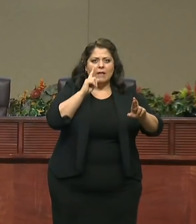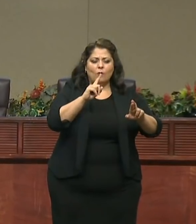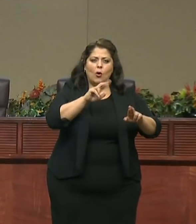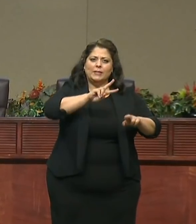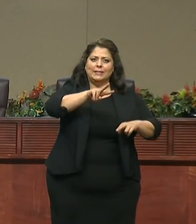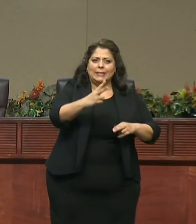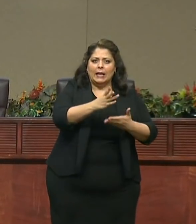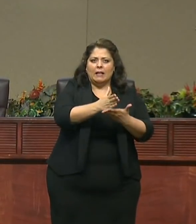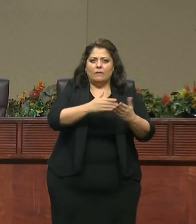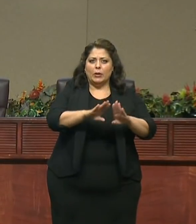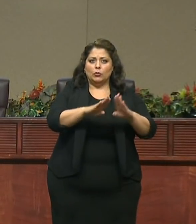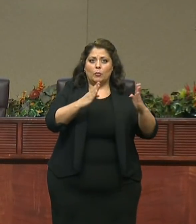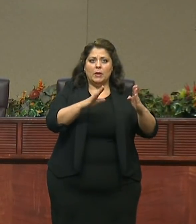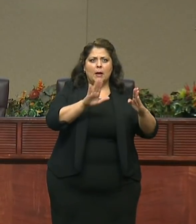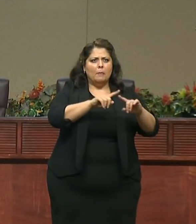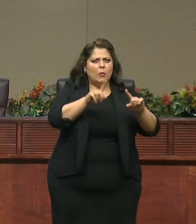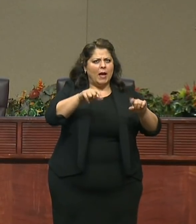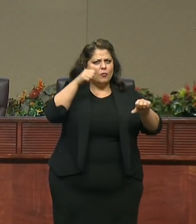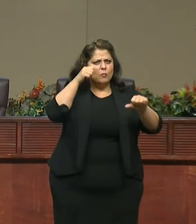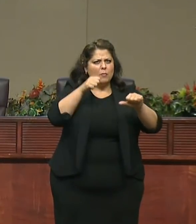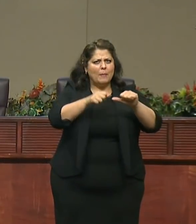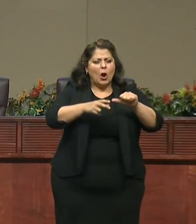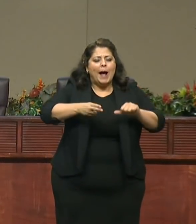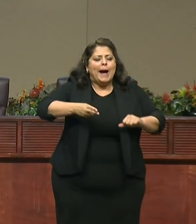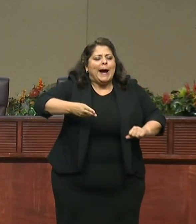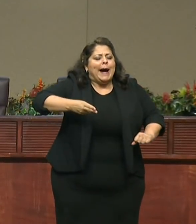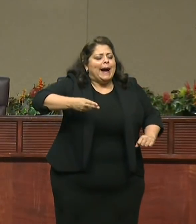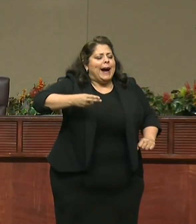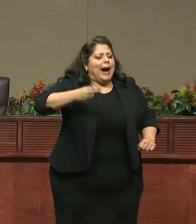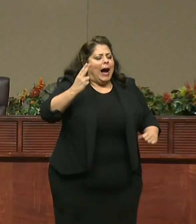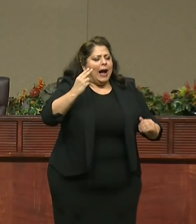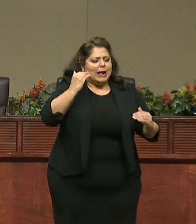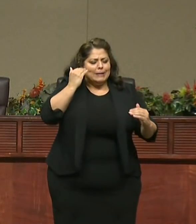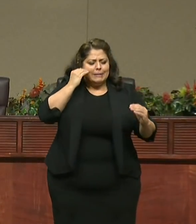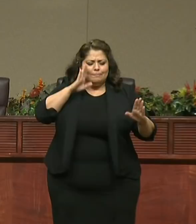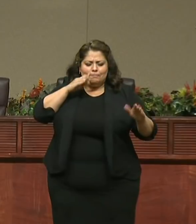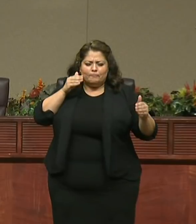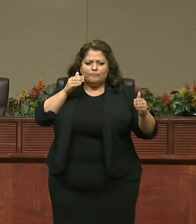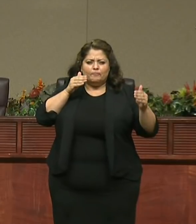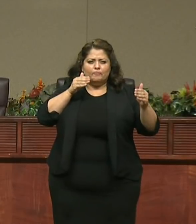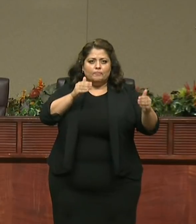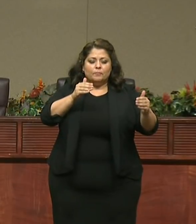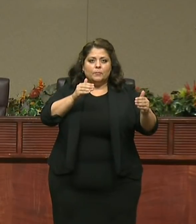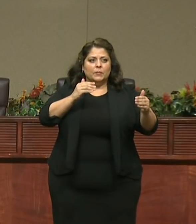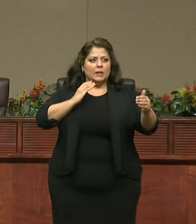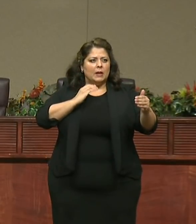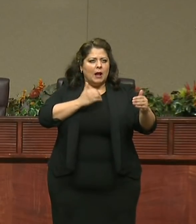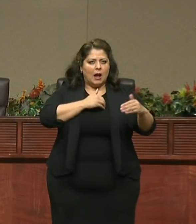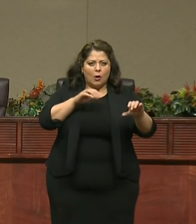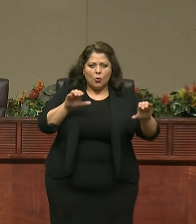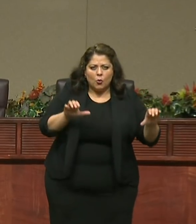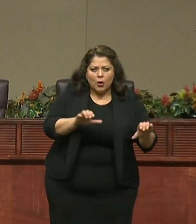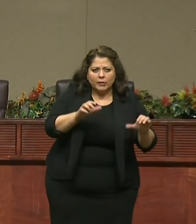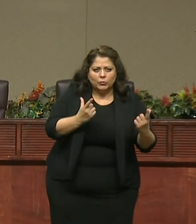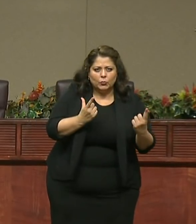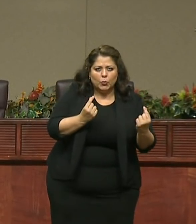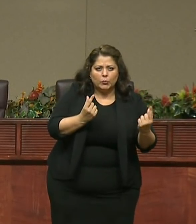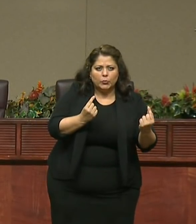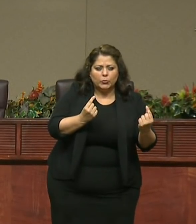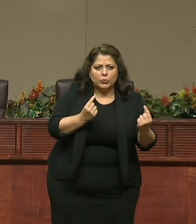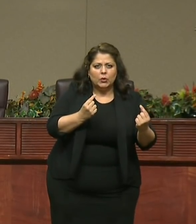to remember to be hyper conscious about our behaviors and being disciplined with them. The discipline of being a good